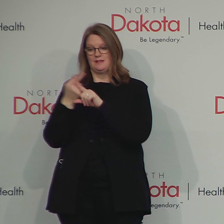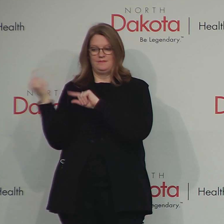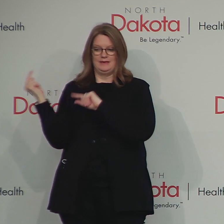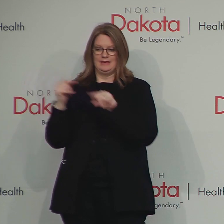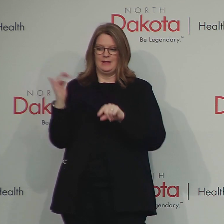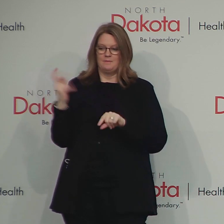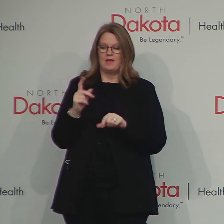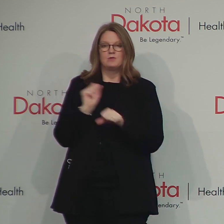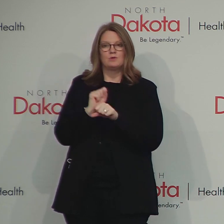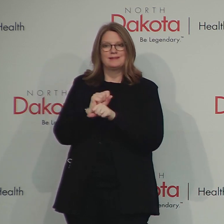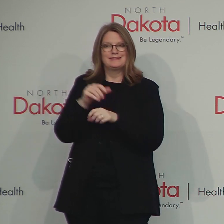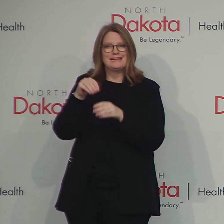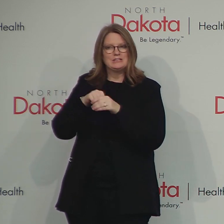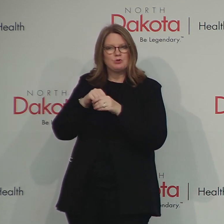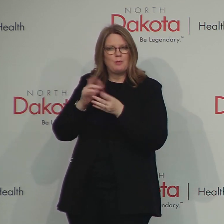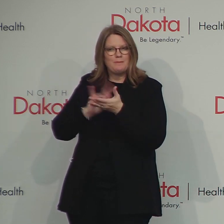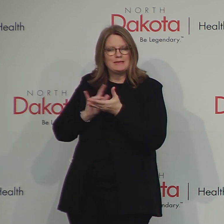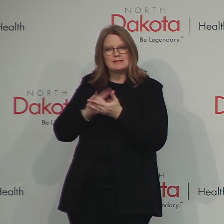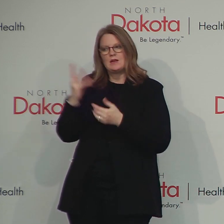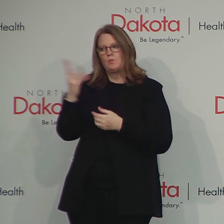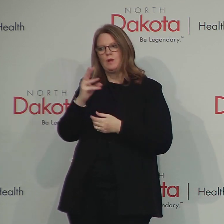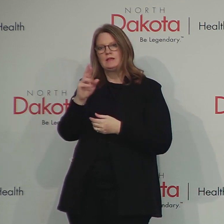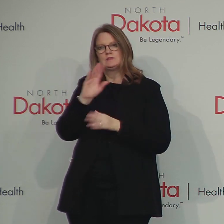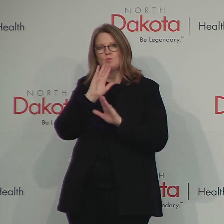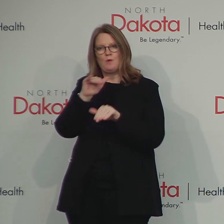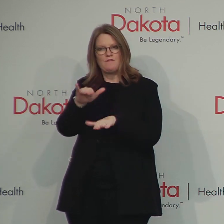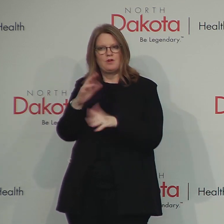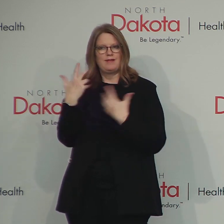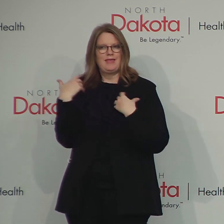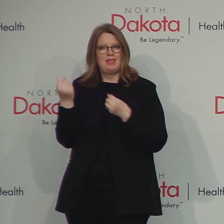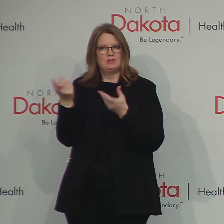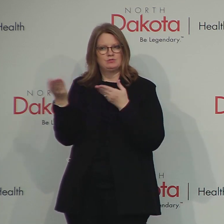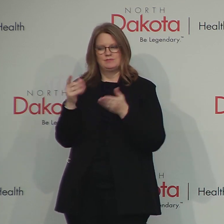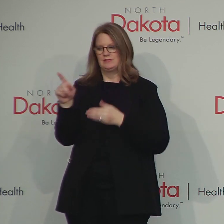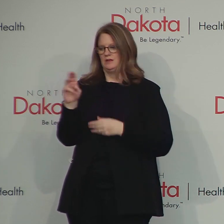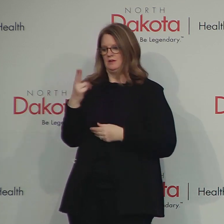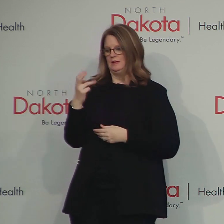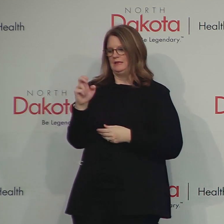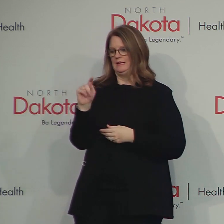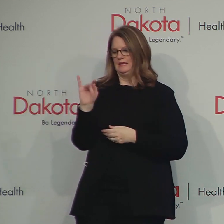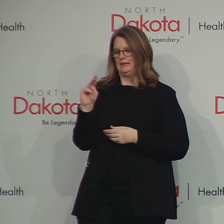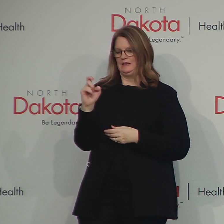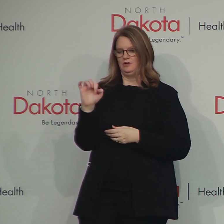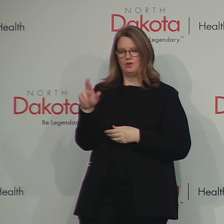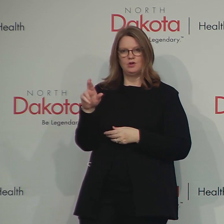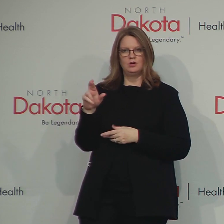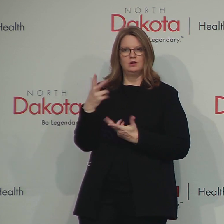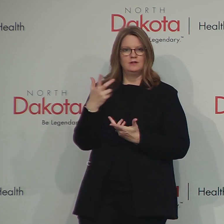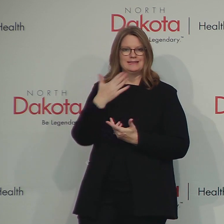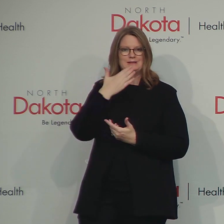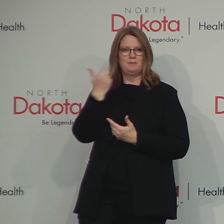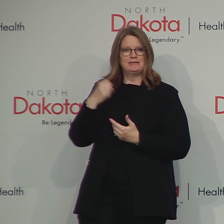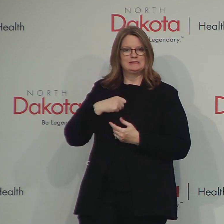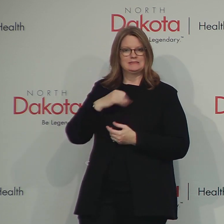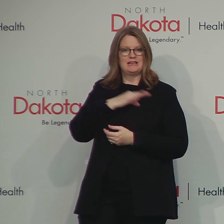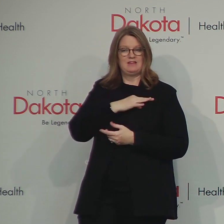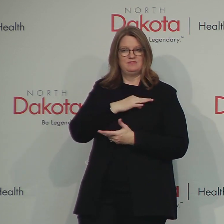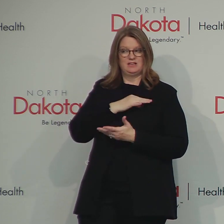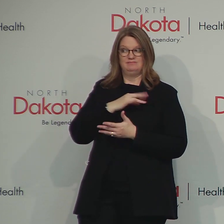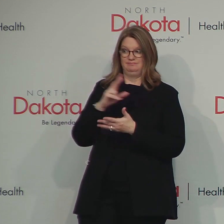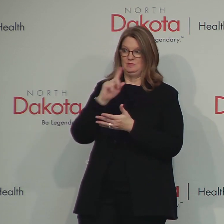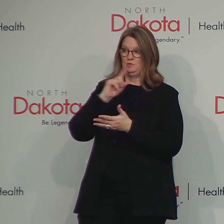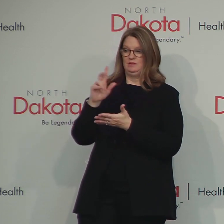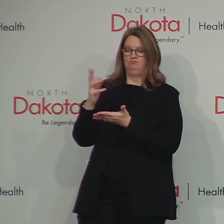as an internal medicine physician at West River Health Services in Hettinger. It's one of our best staffed and most highly